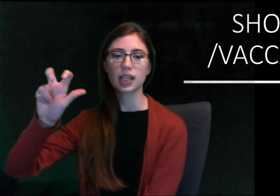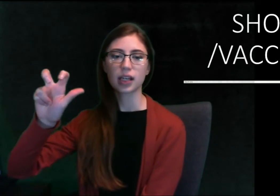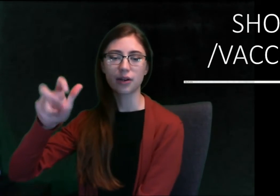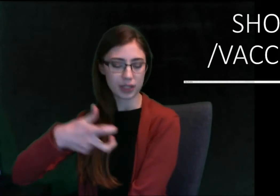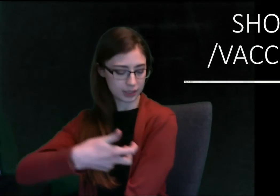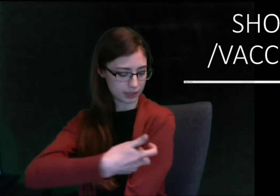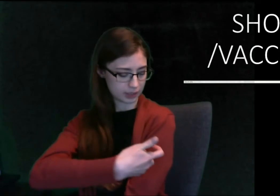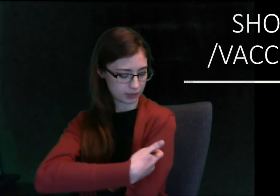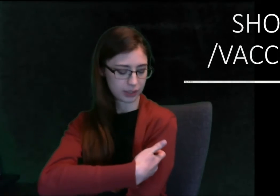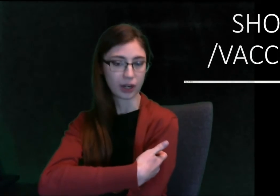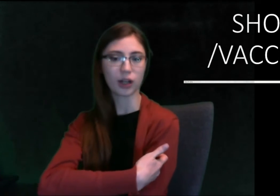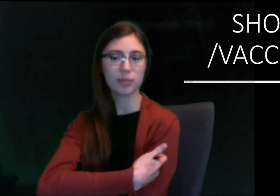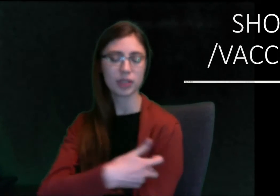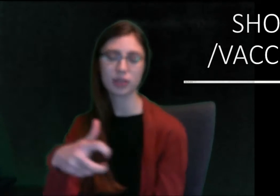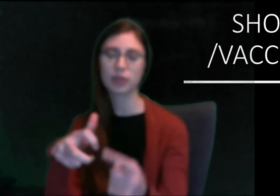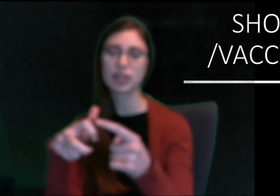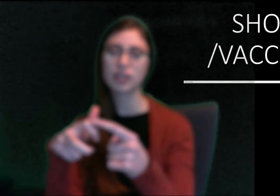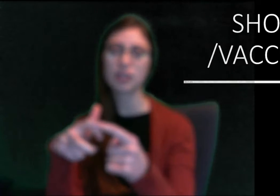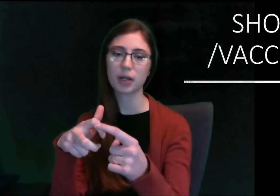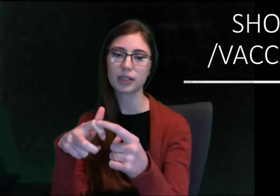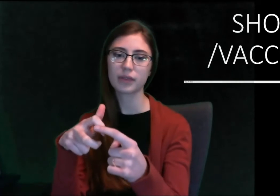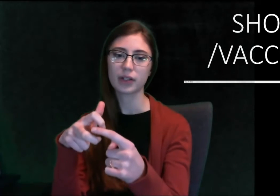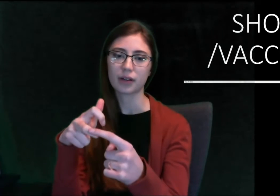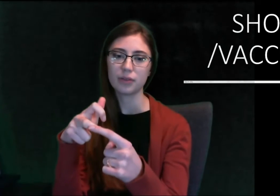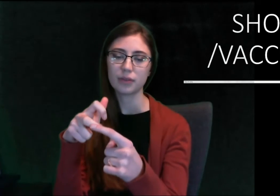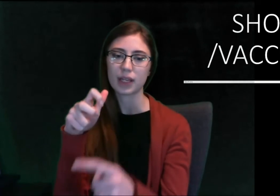go on your arm. So these parts of your knuckle right here,